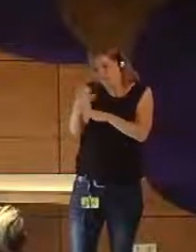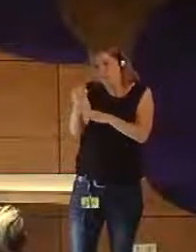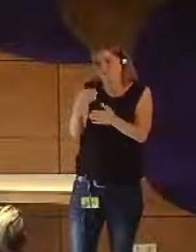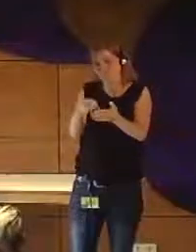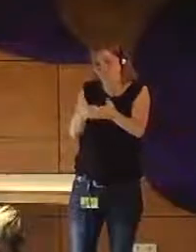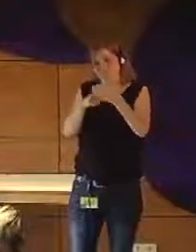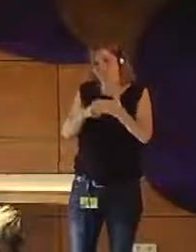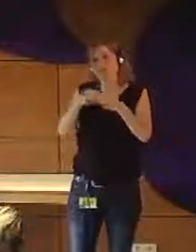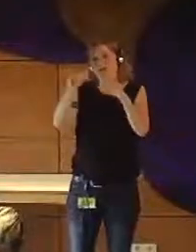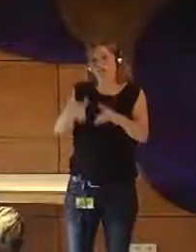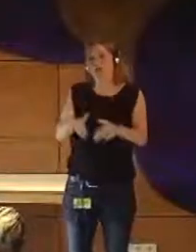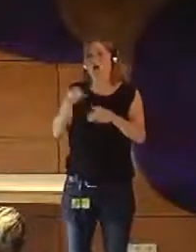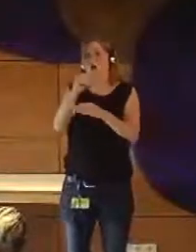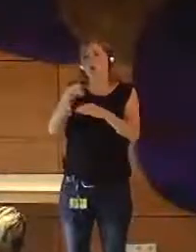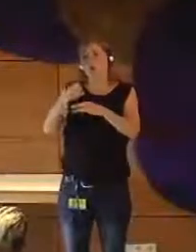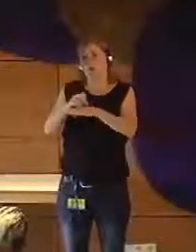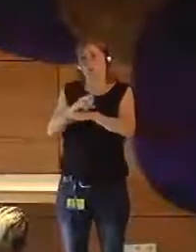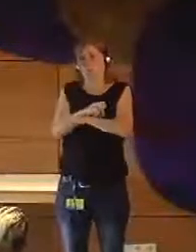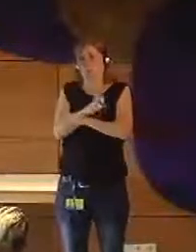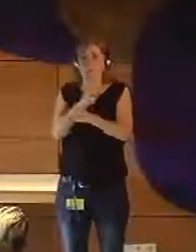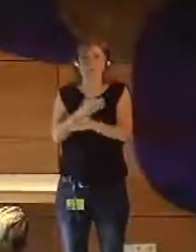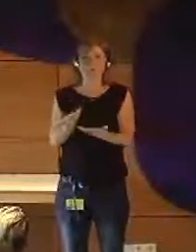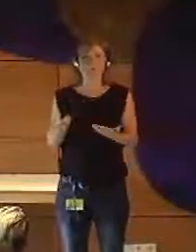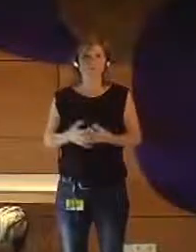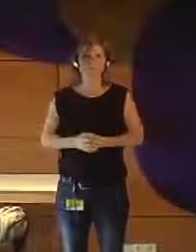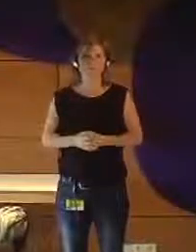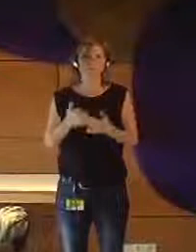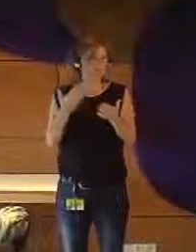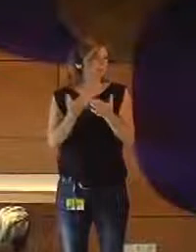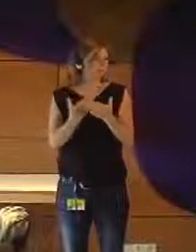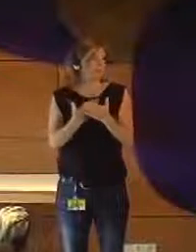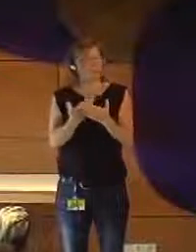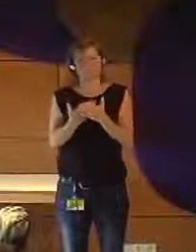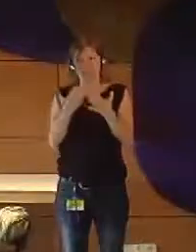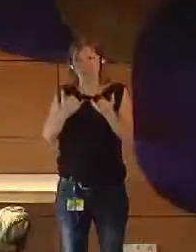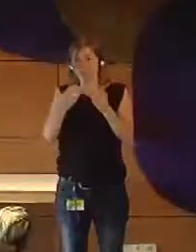In addition, we've now got some more data.